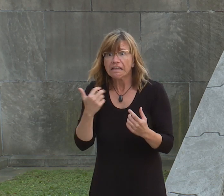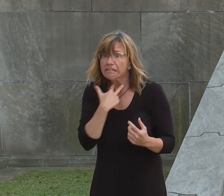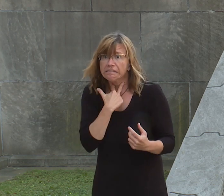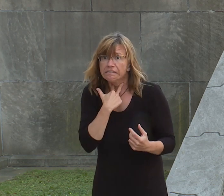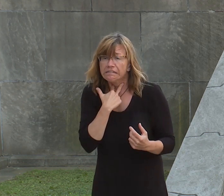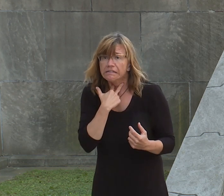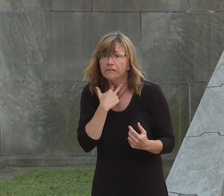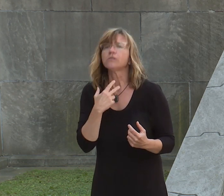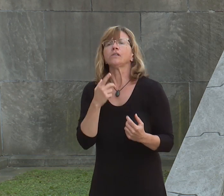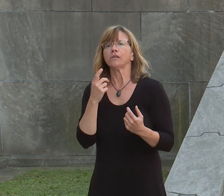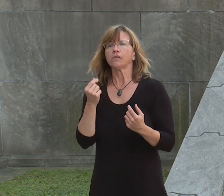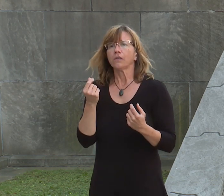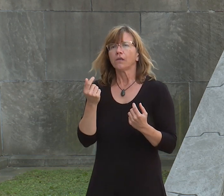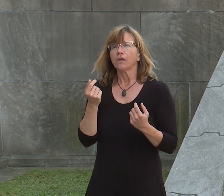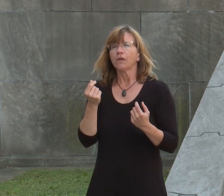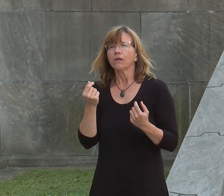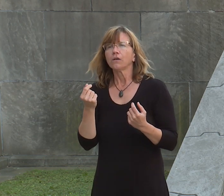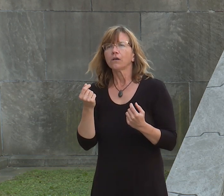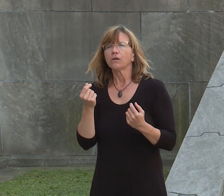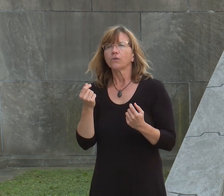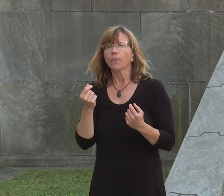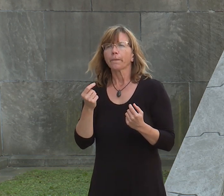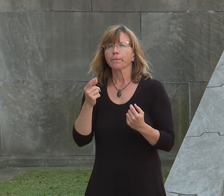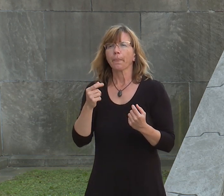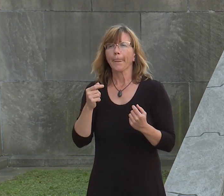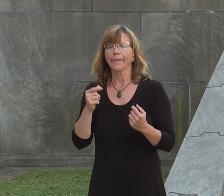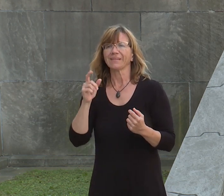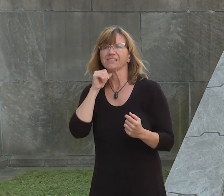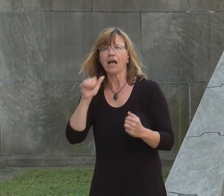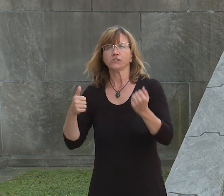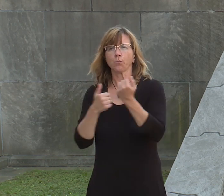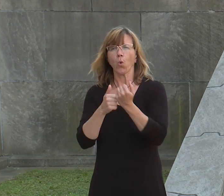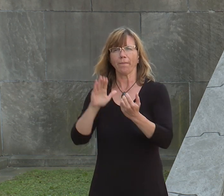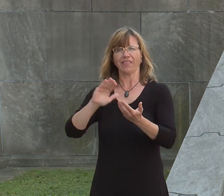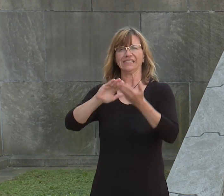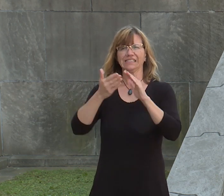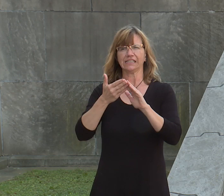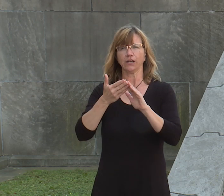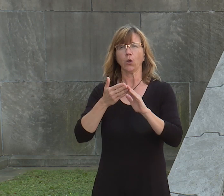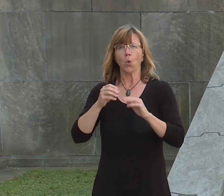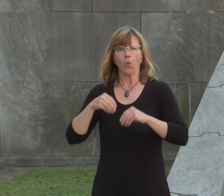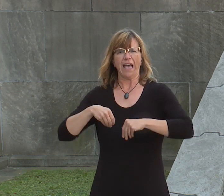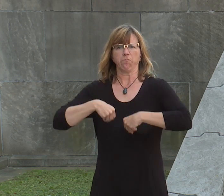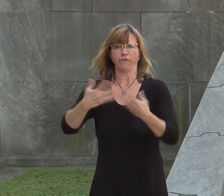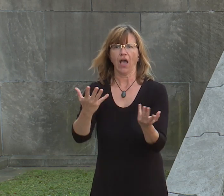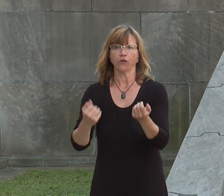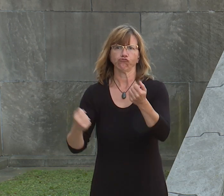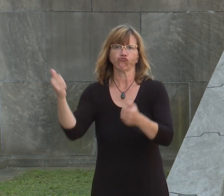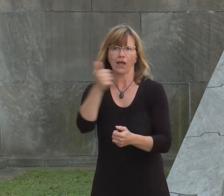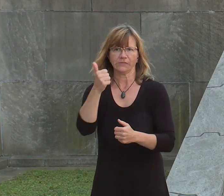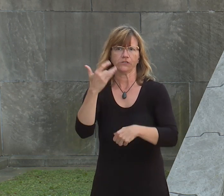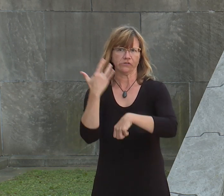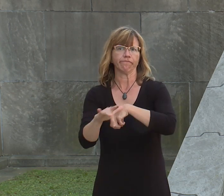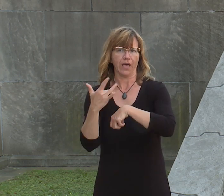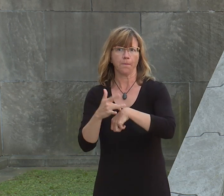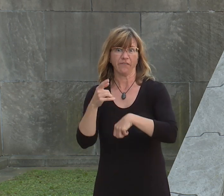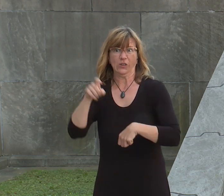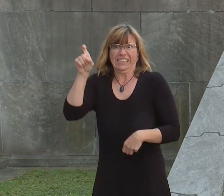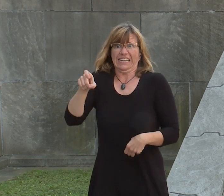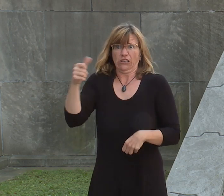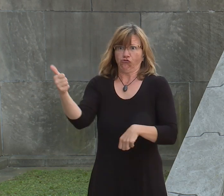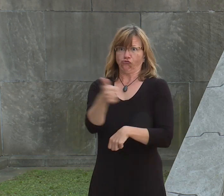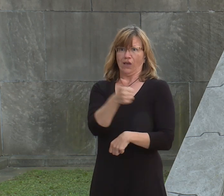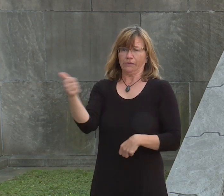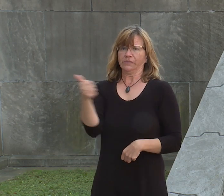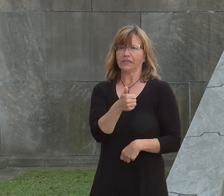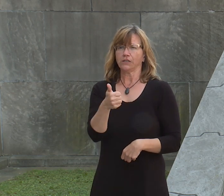sites, we're here to help. The Baltimore City Health Department is contracting with MJ Management Innovations to arrange